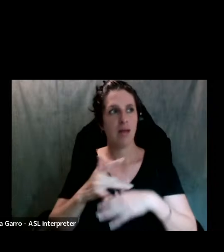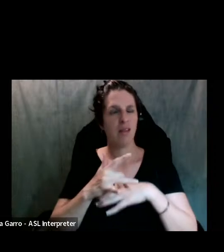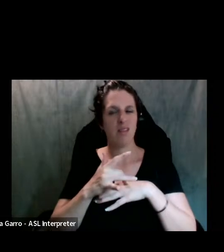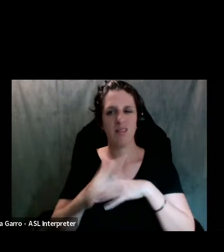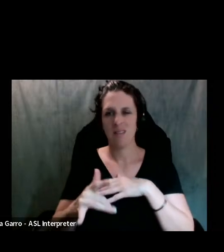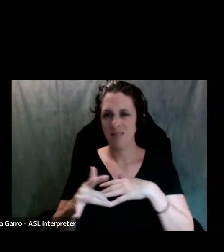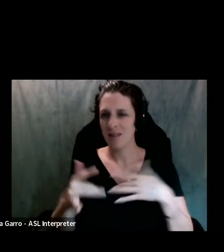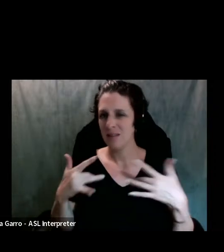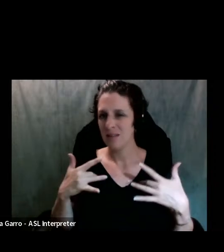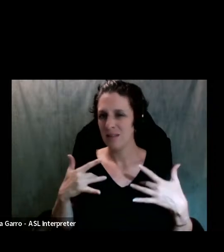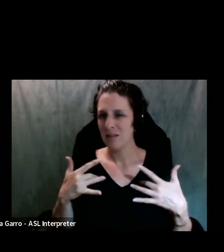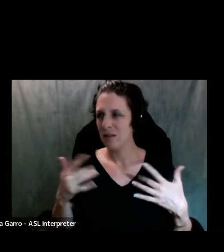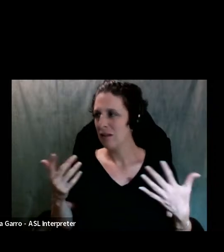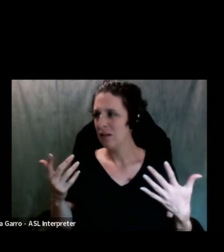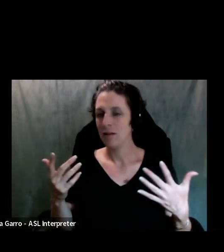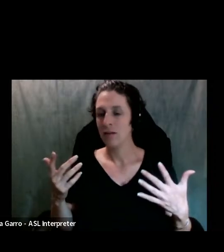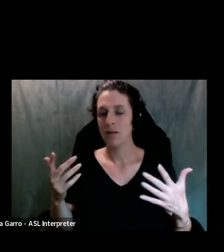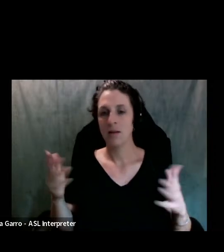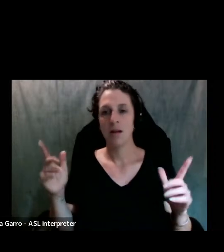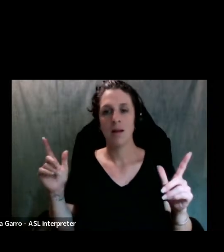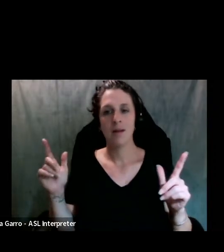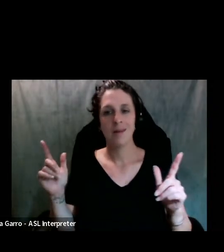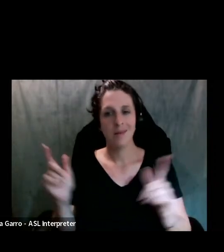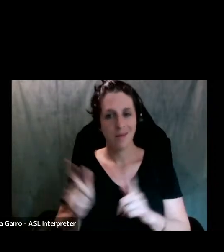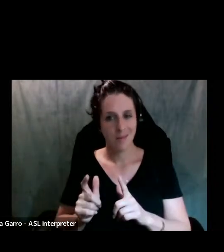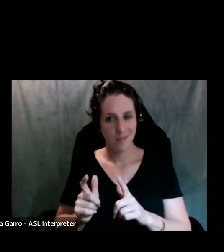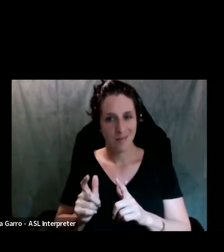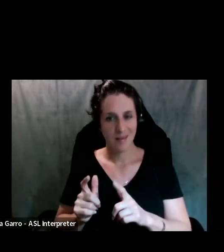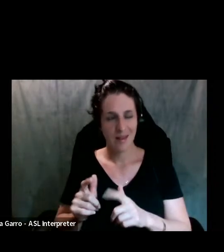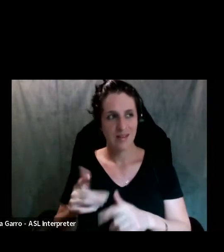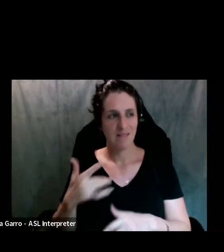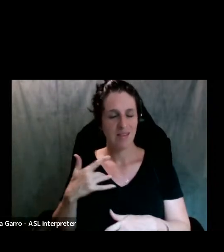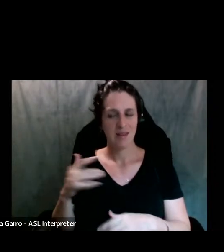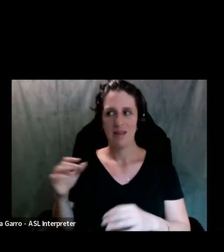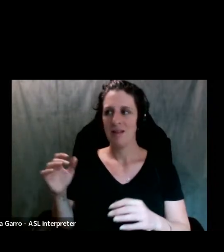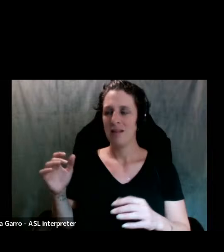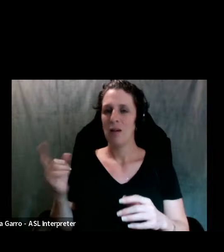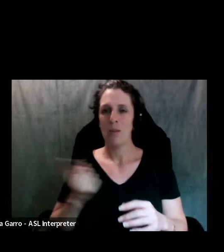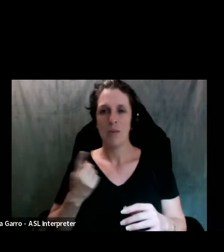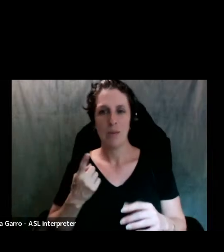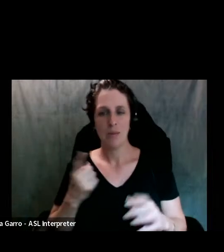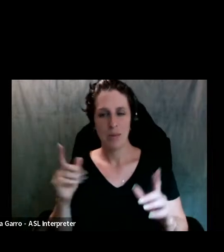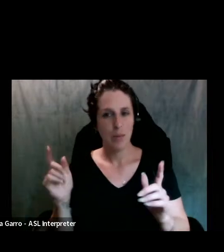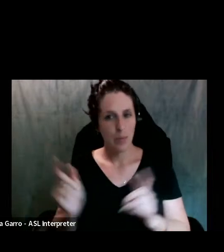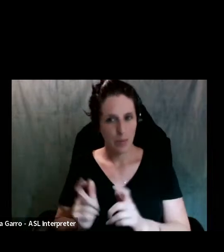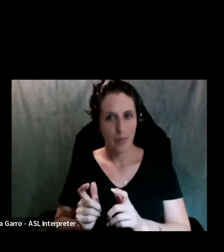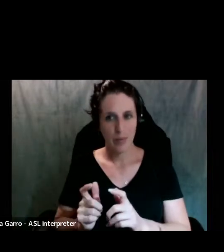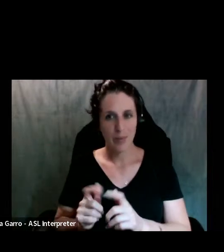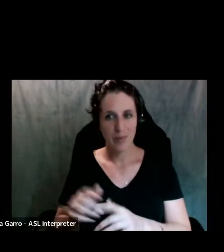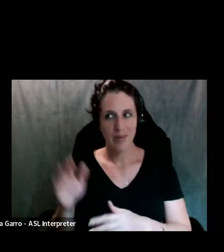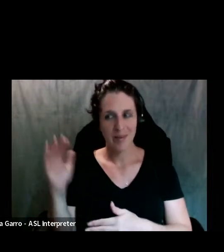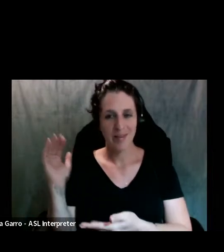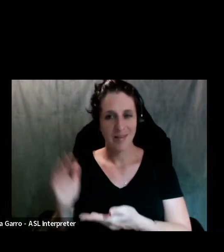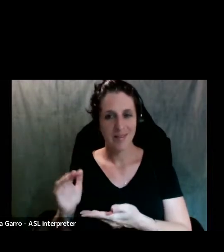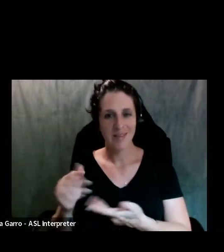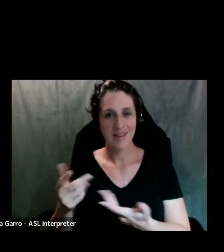bit less large than it was. A lot of our students